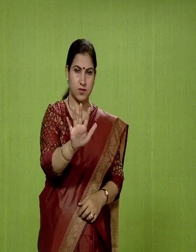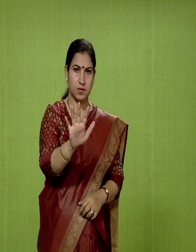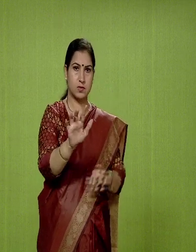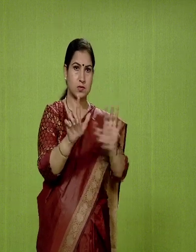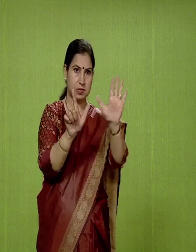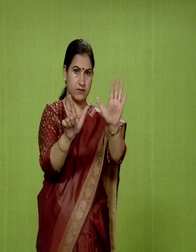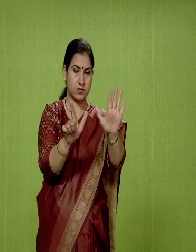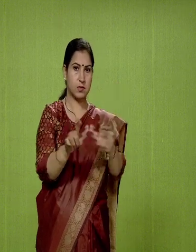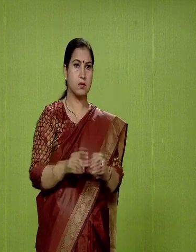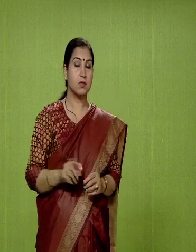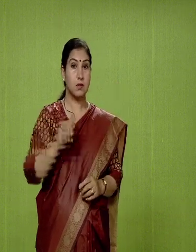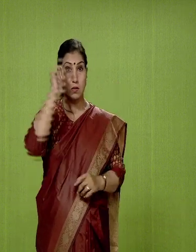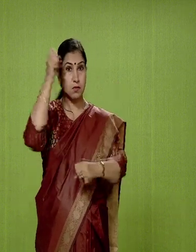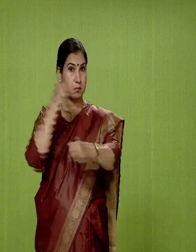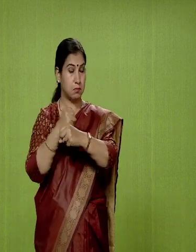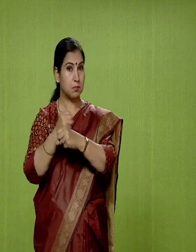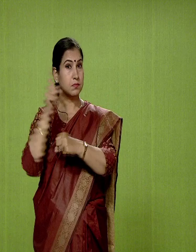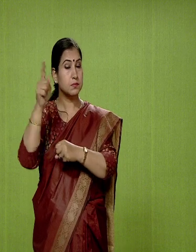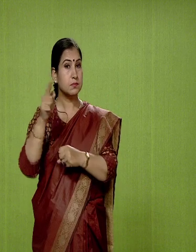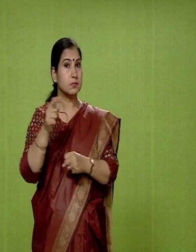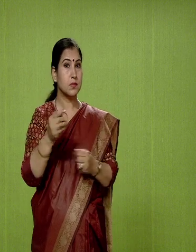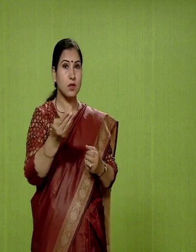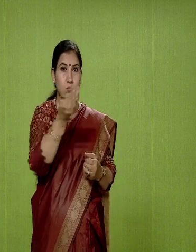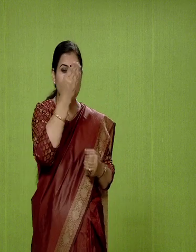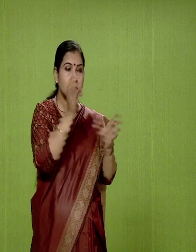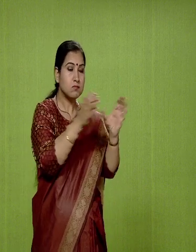the British had become enemies of Muslims